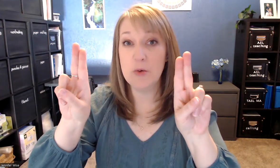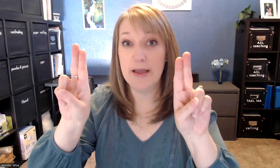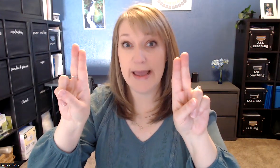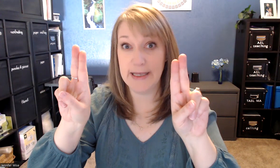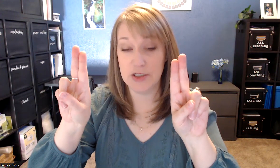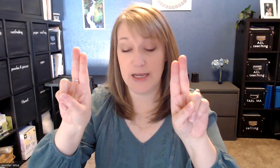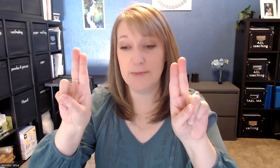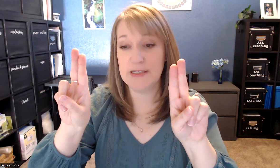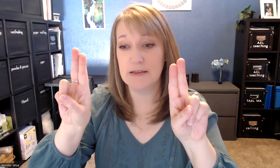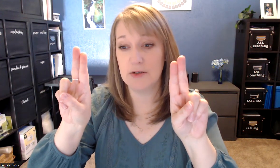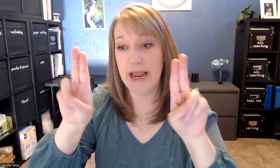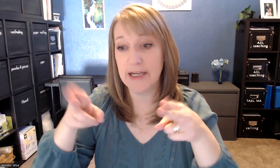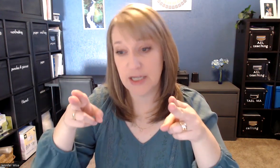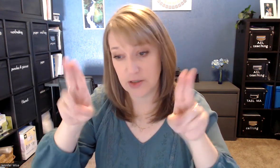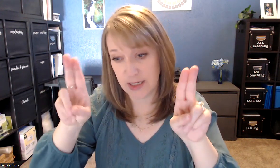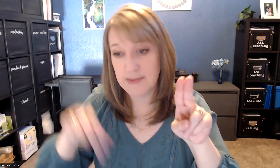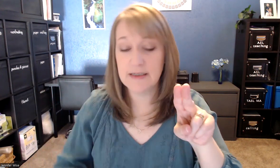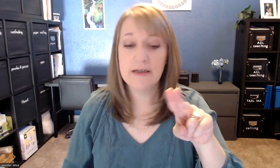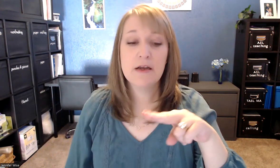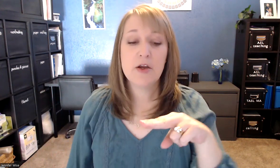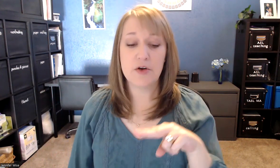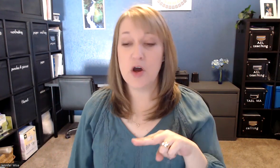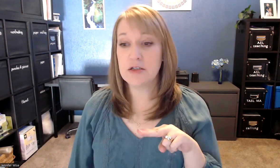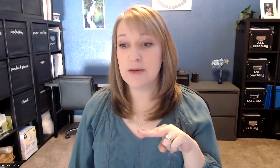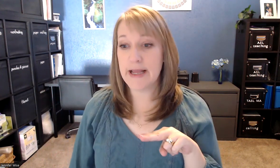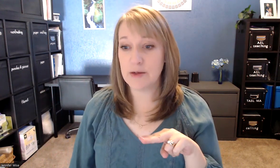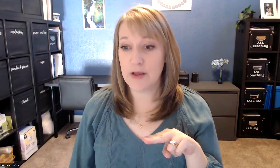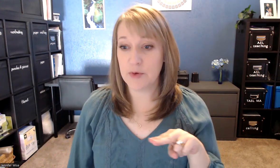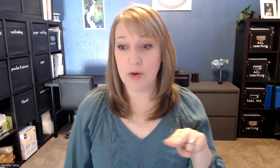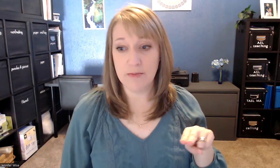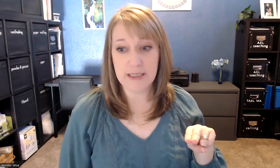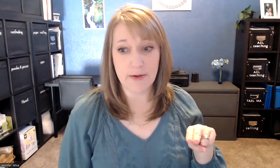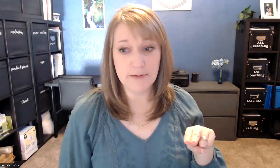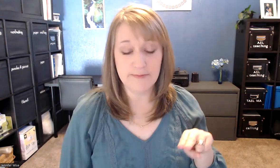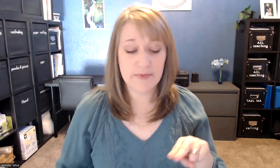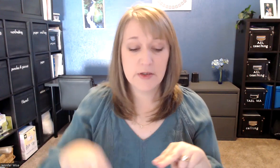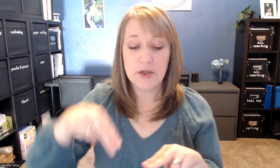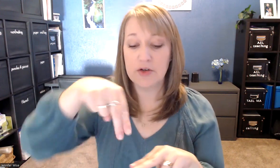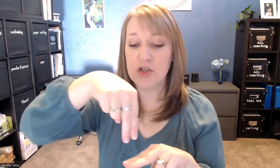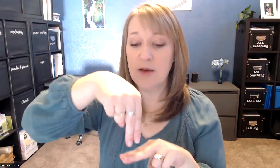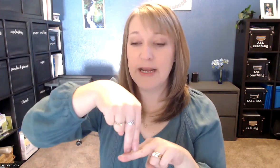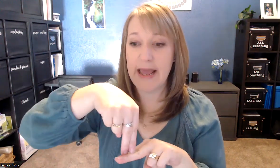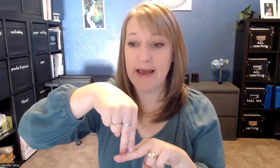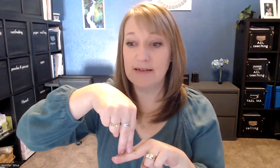U hand shapes or H hand shapes. Your non-dominant hand will have your palm down. Your dominant hand,